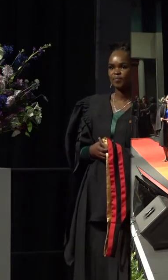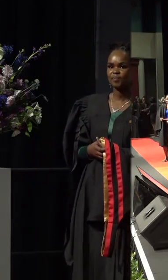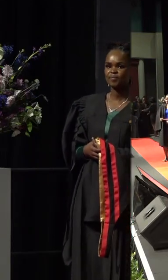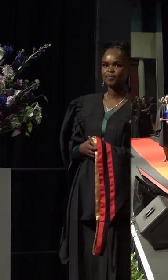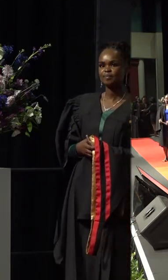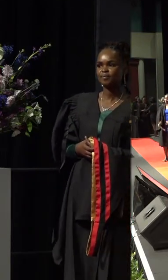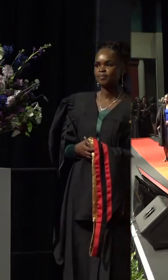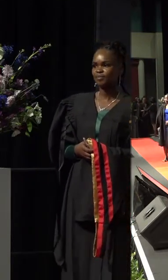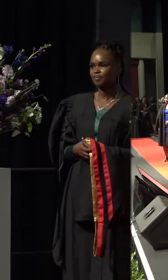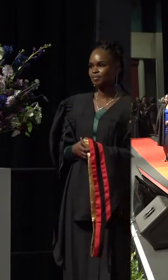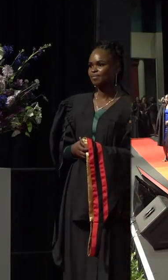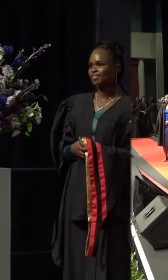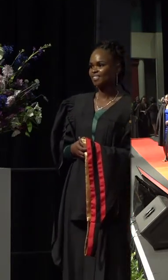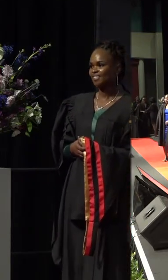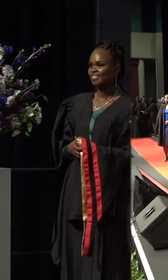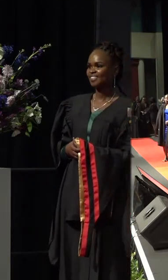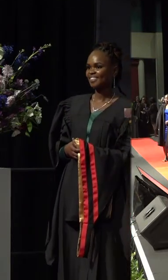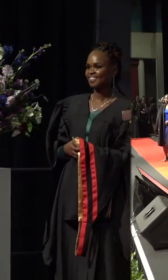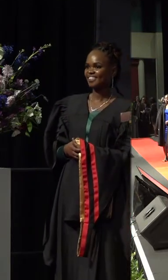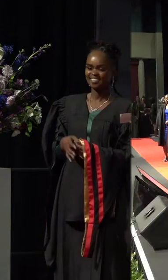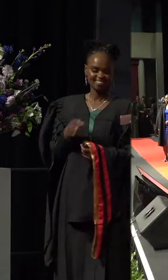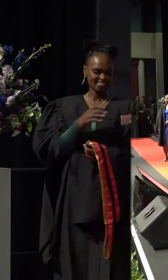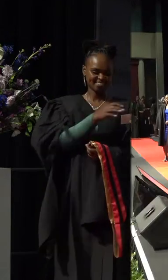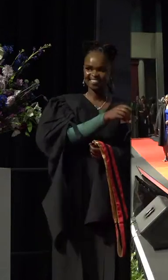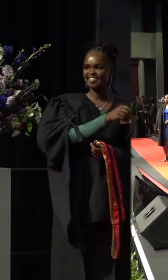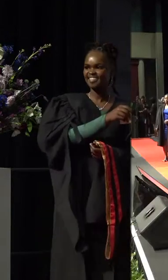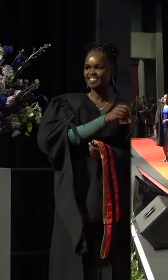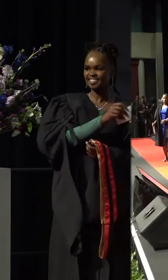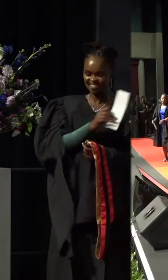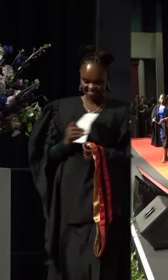Nesihe Andisiwe Shange.